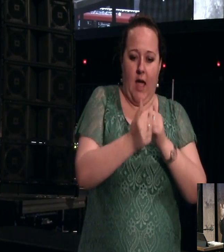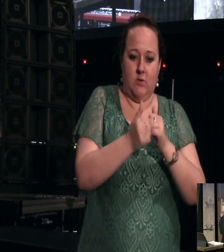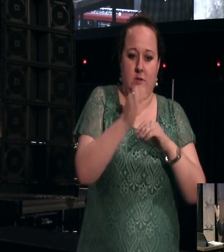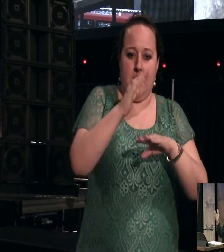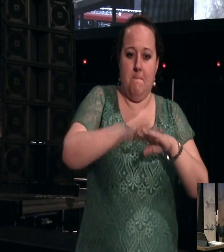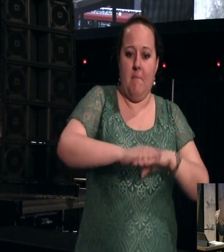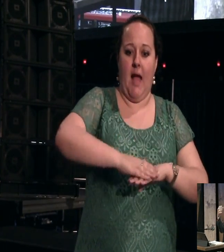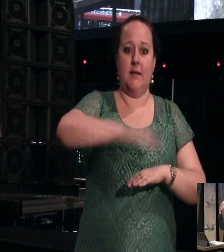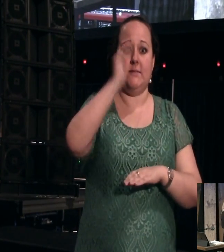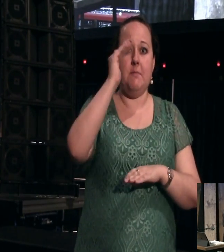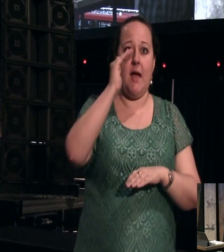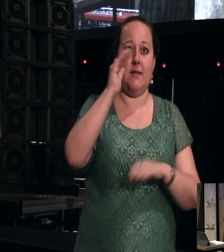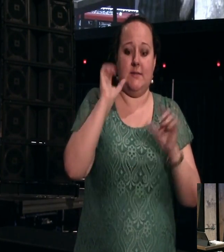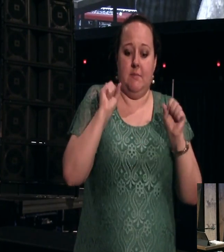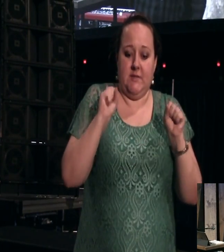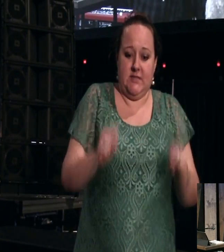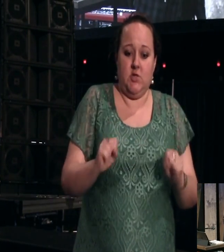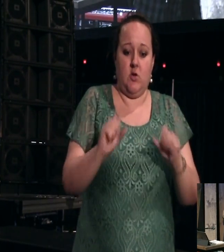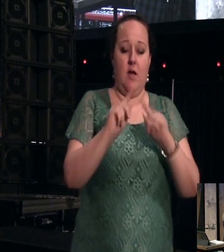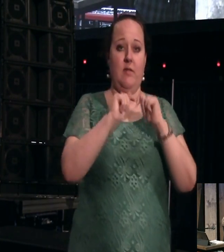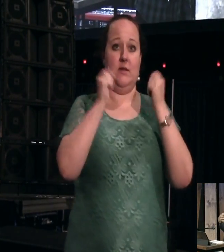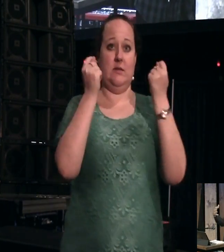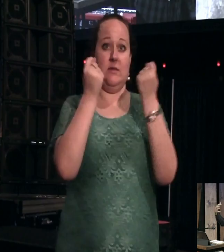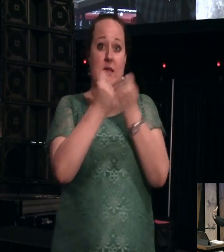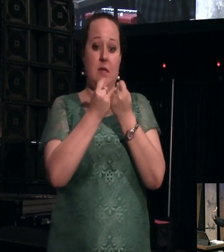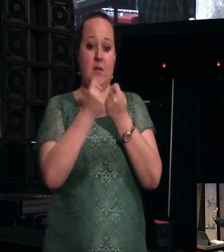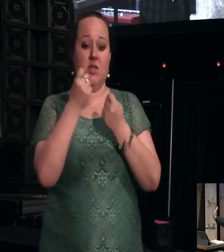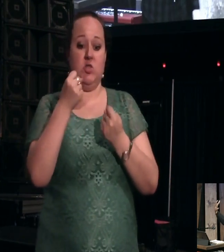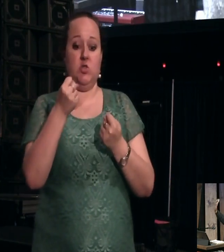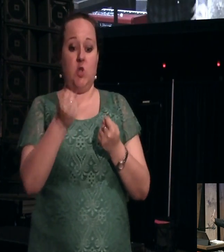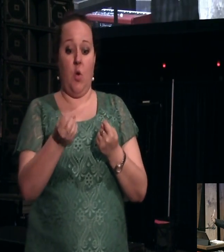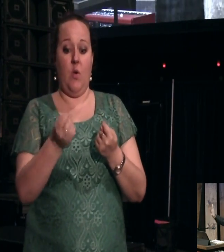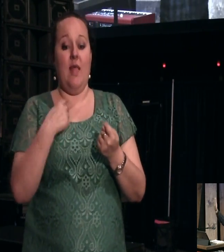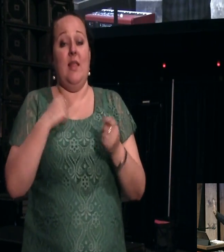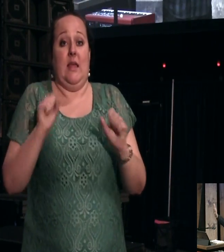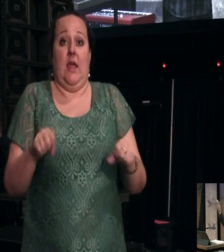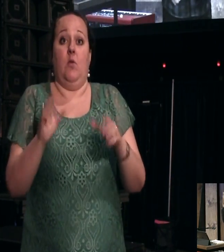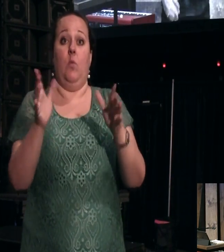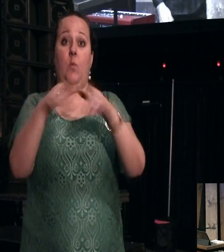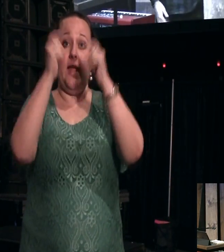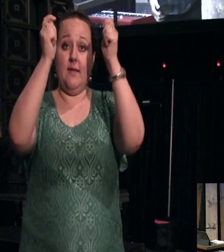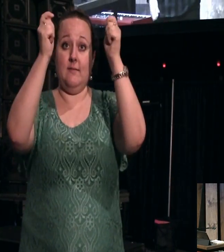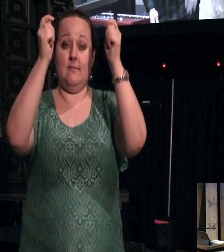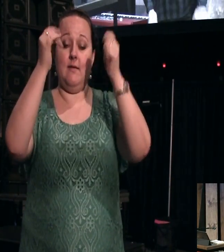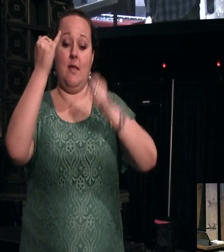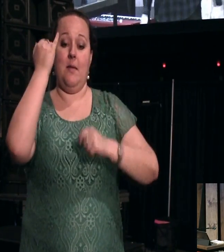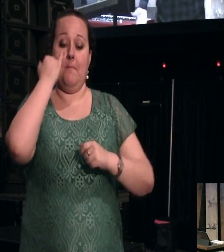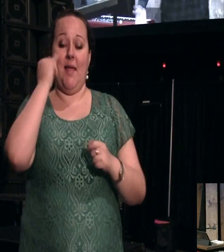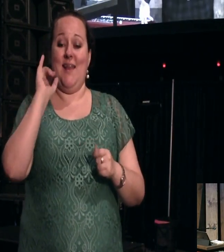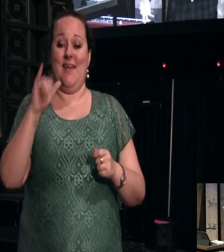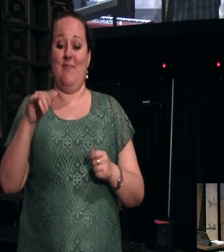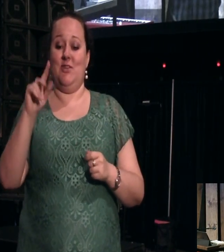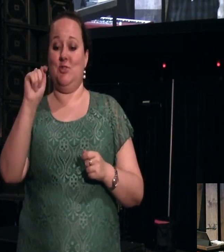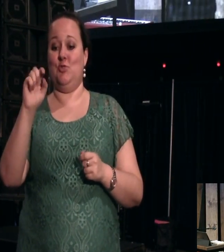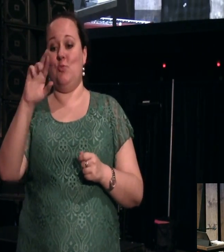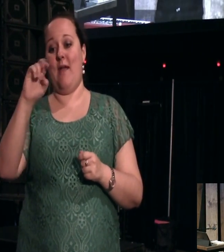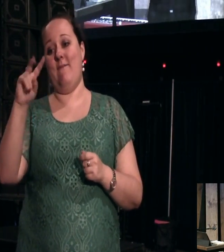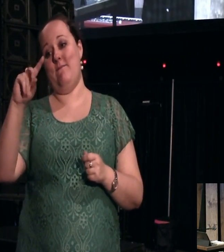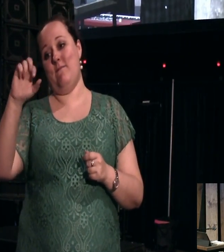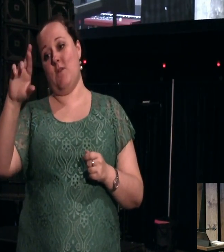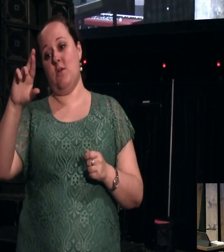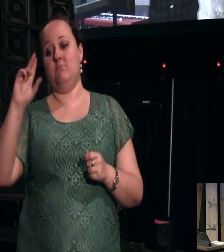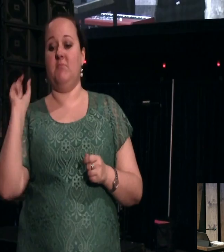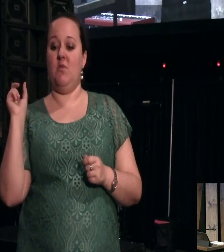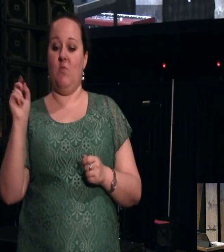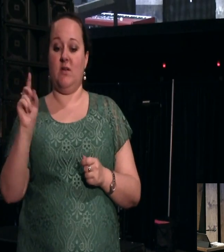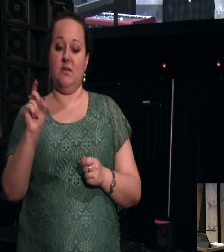thinking strategically about how to maximize the potential of the team so that the team can win. But just